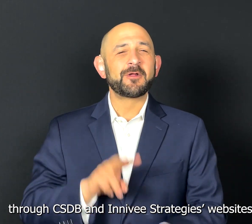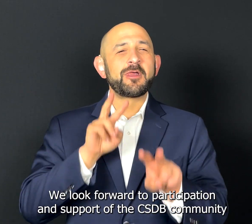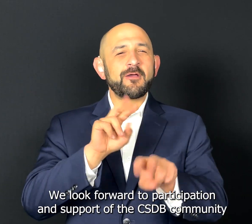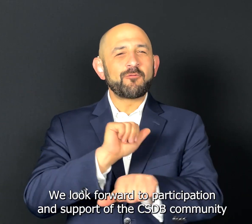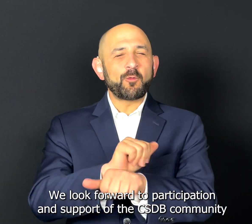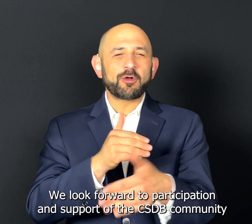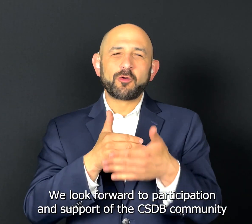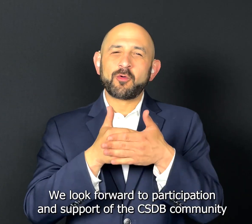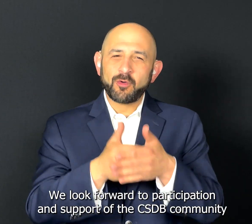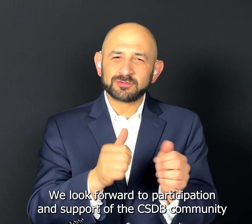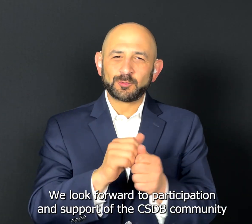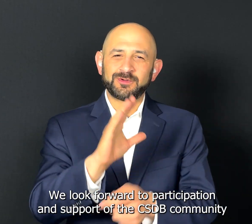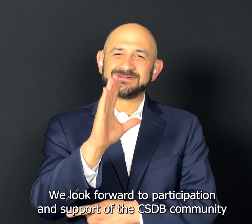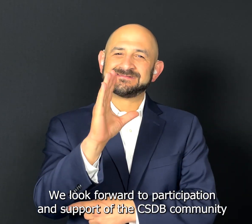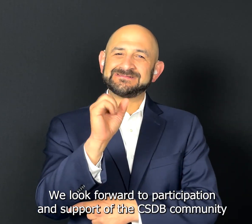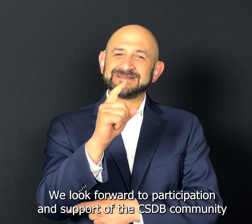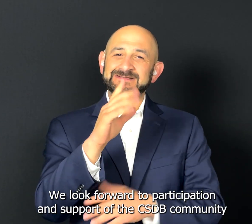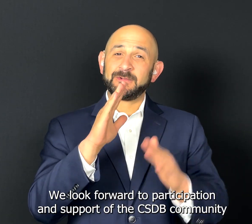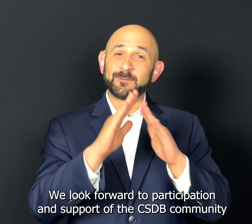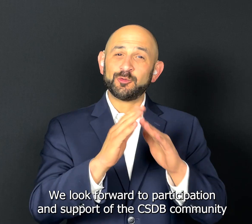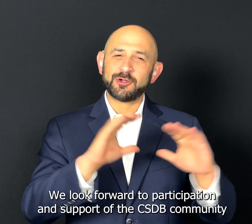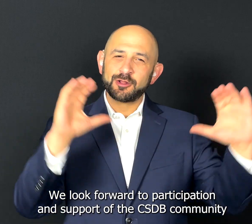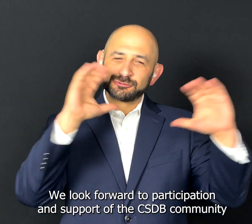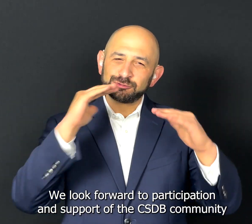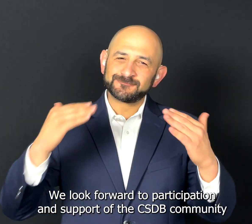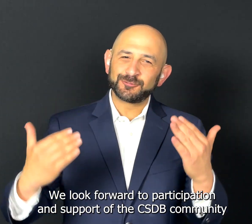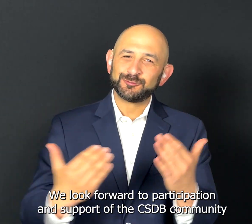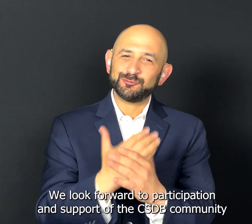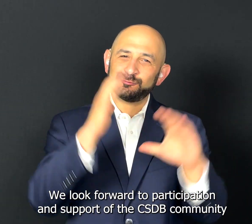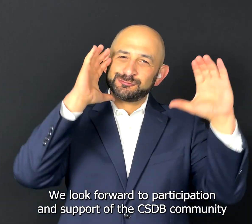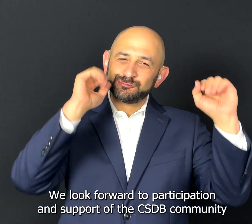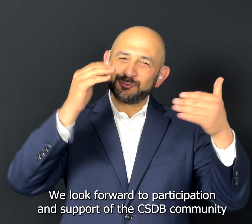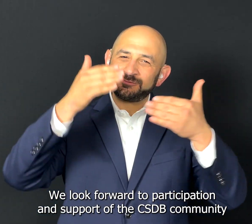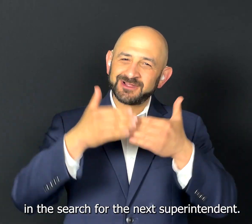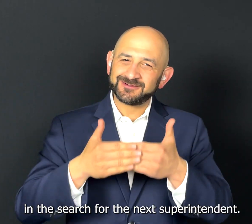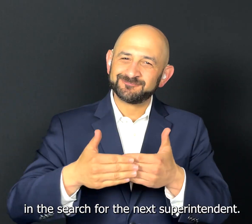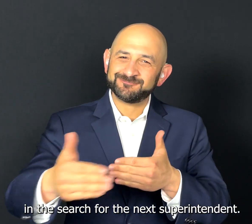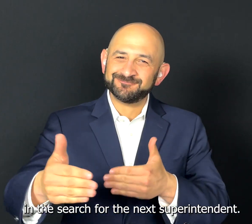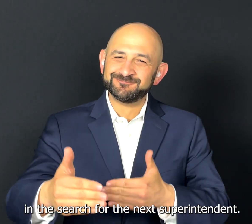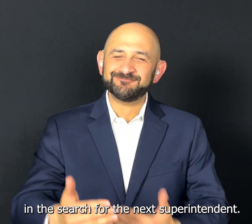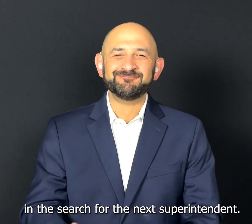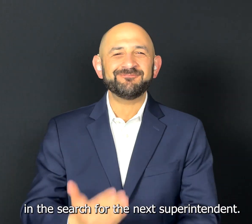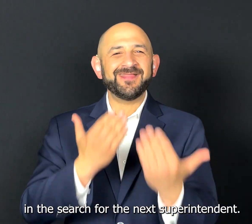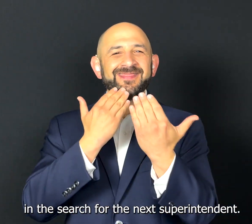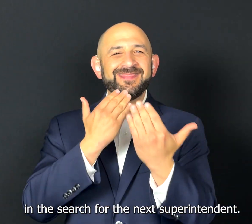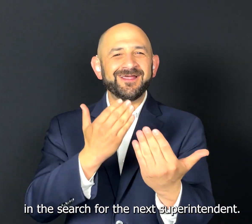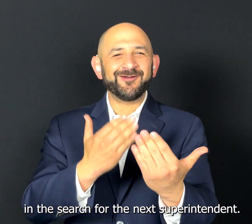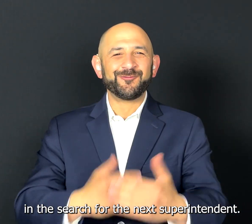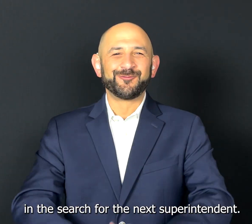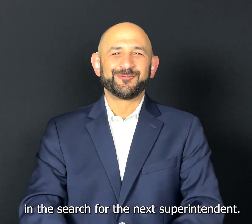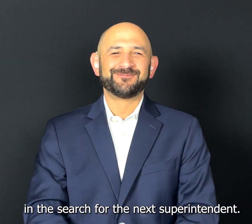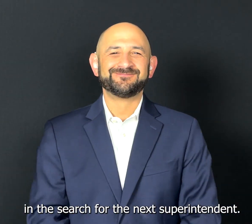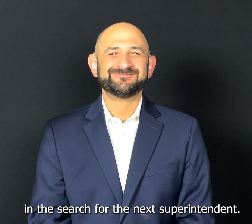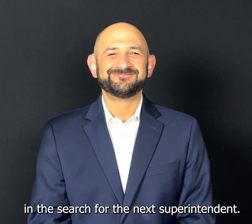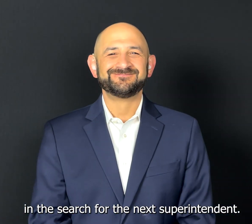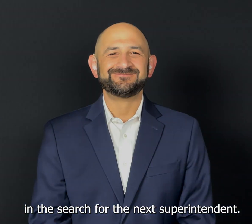We look forward to participation and support of the CSDB community in the search for our next superintendent. look forward joining of